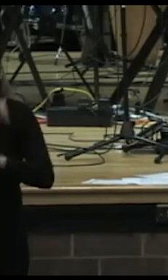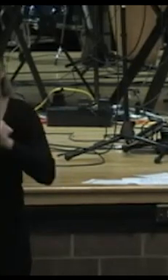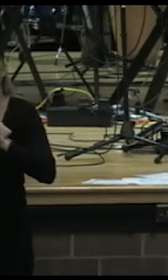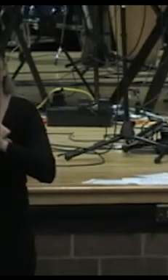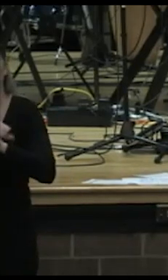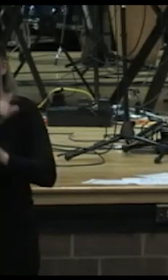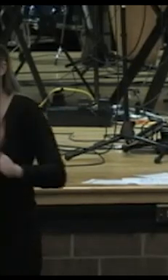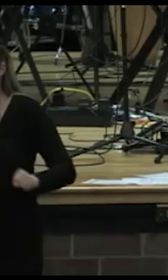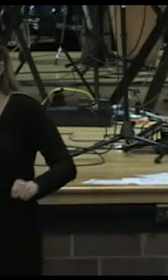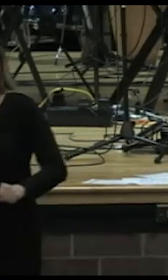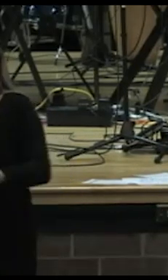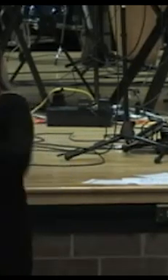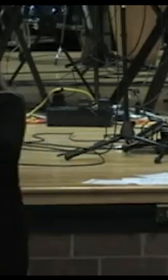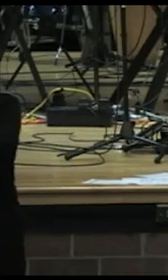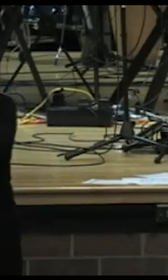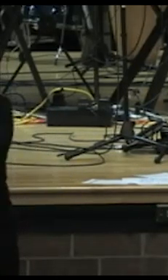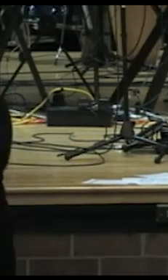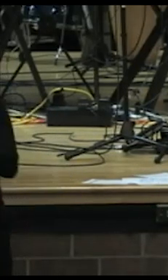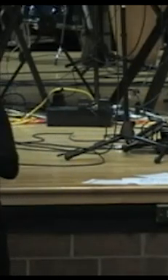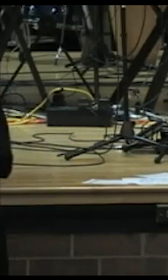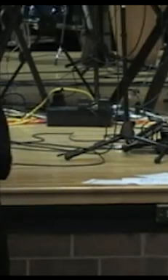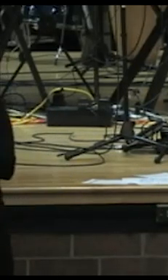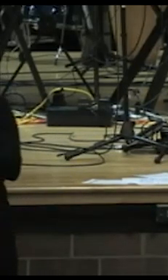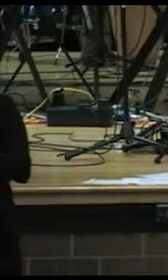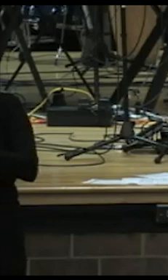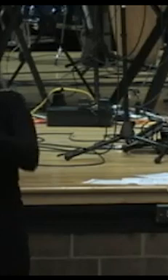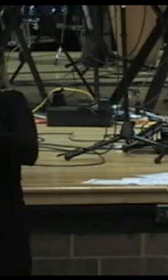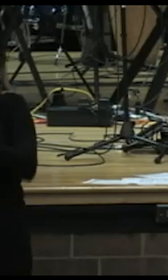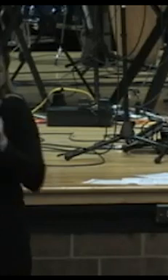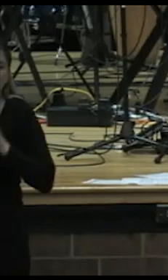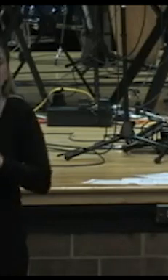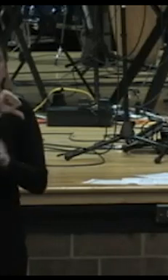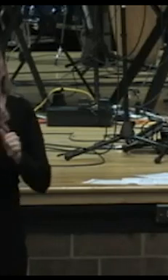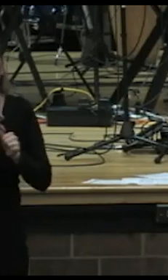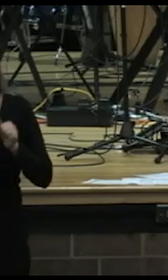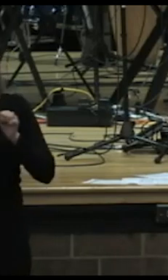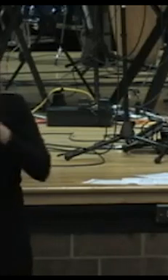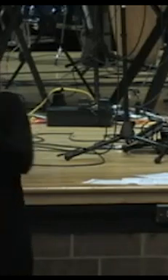pray that we would believe that God is anointing us to share the gospel.